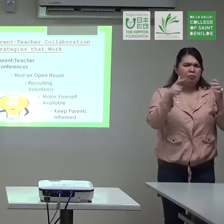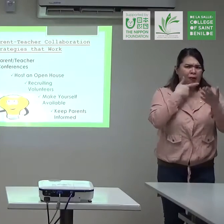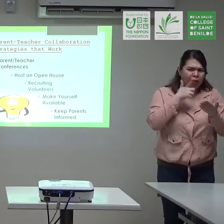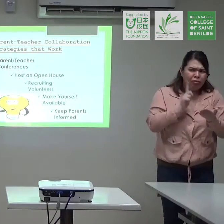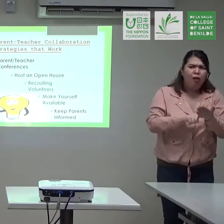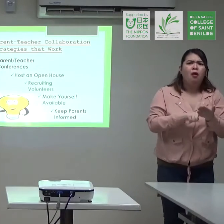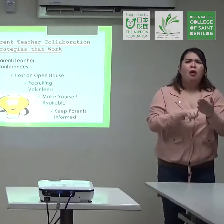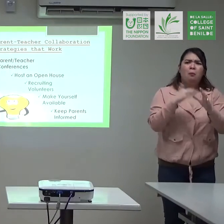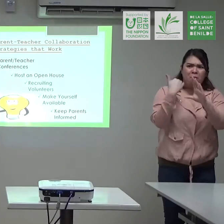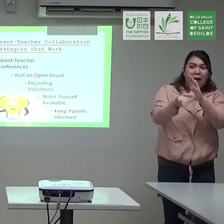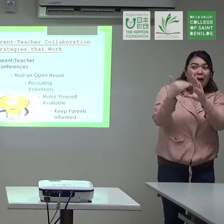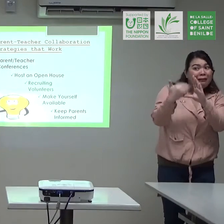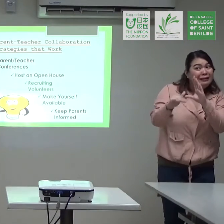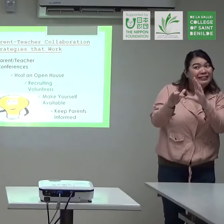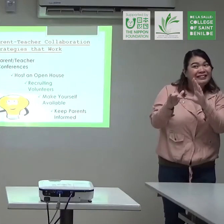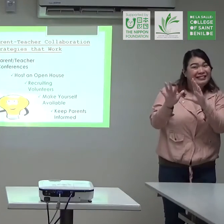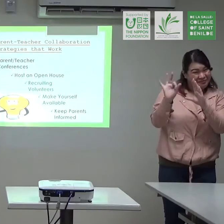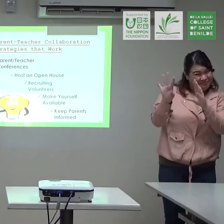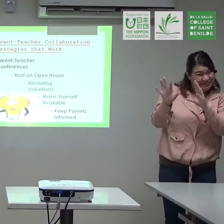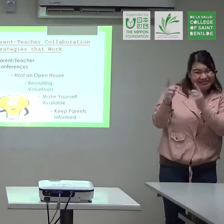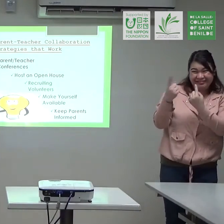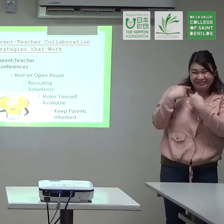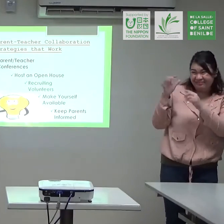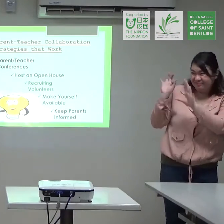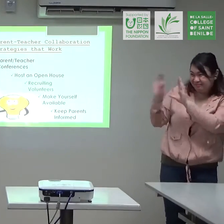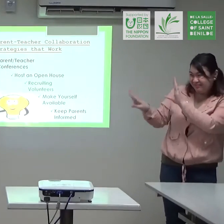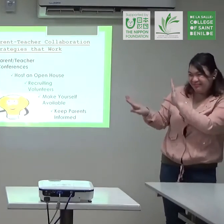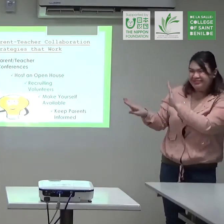or call, text,